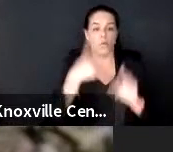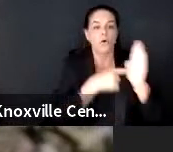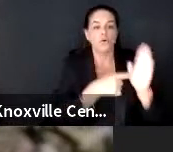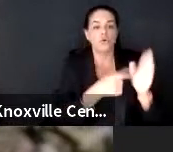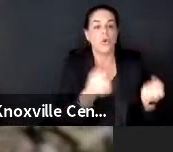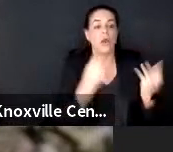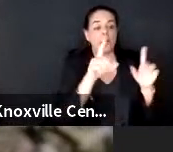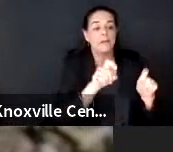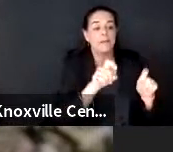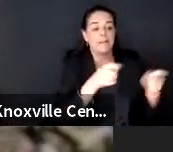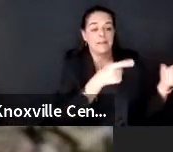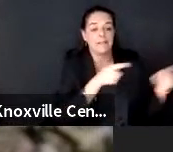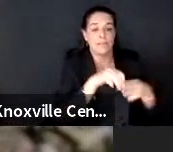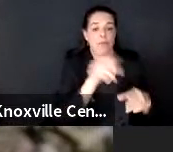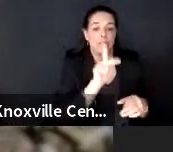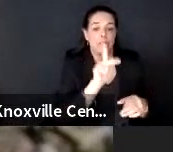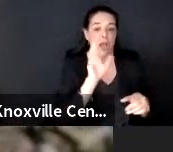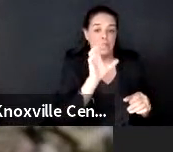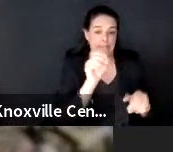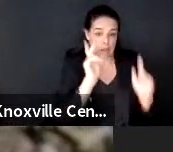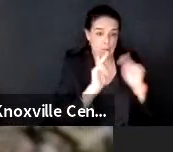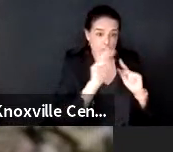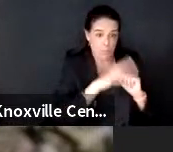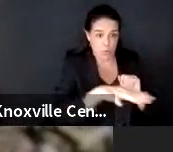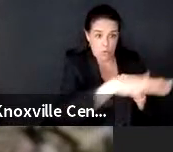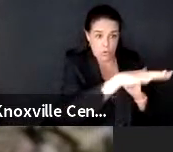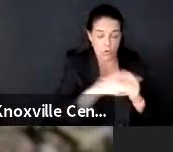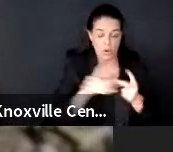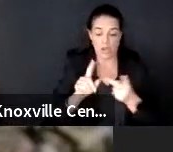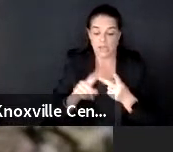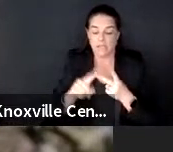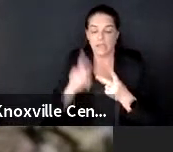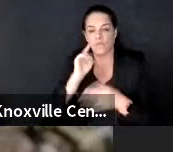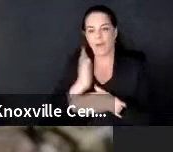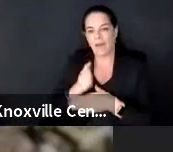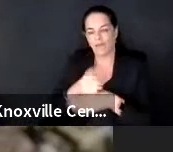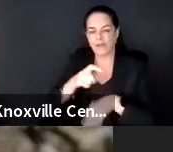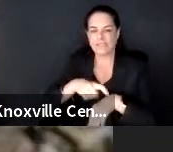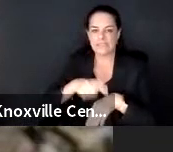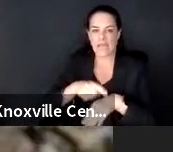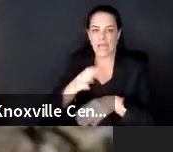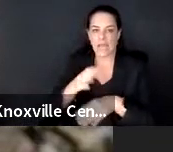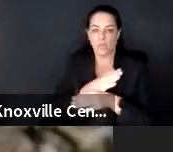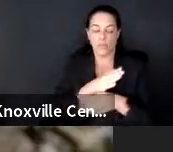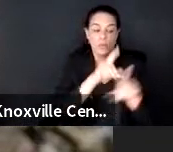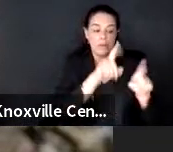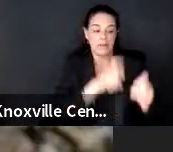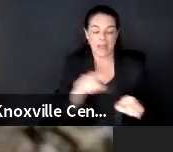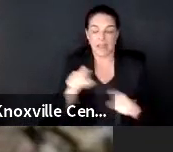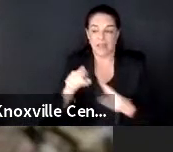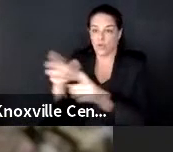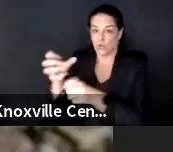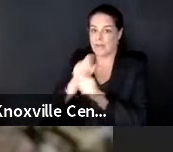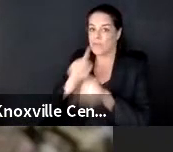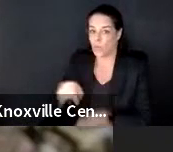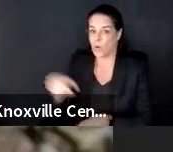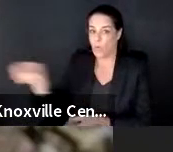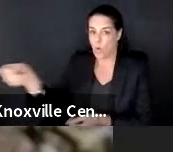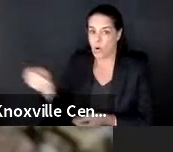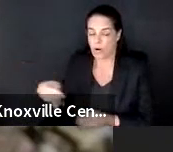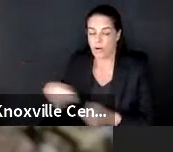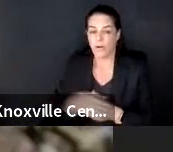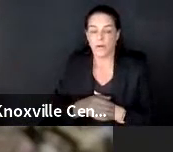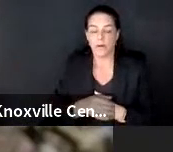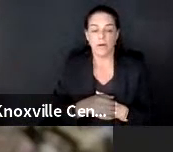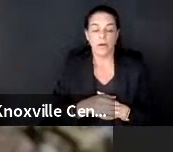tests conducted for Knox County residents, and another for average time between specimen collection and lab report data. Over